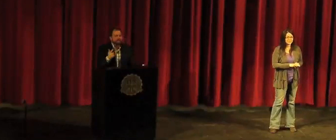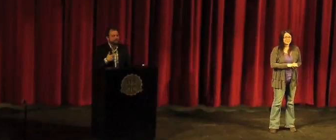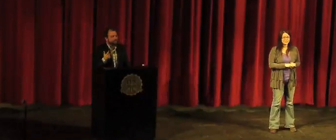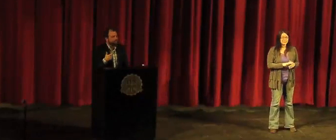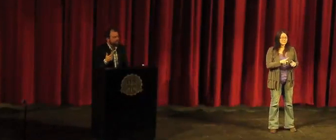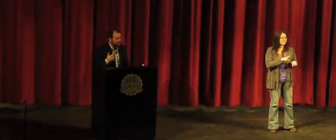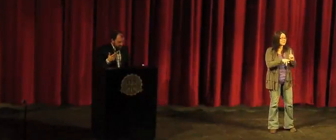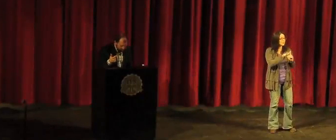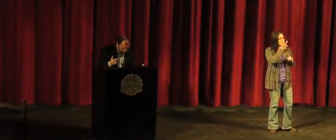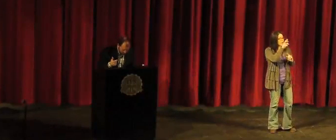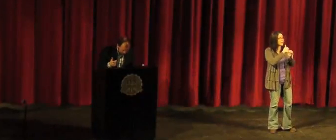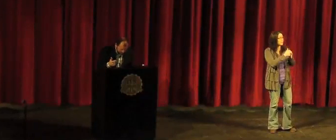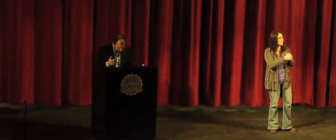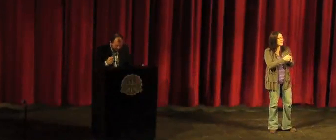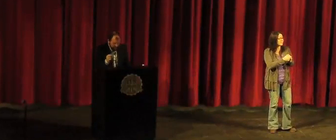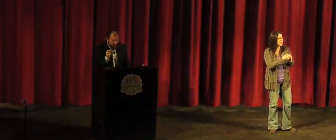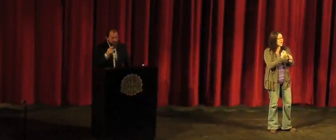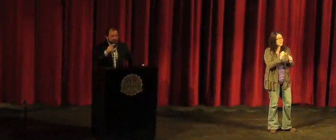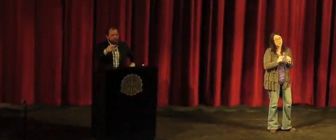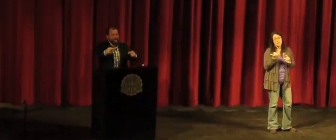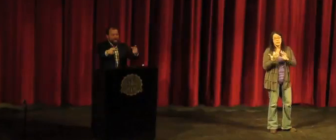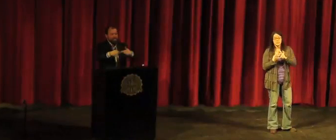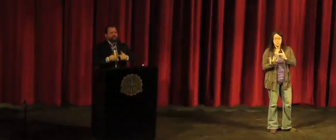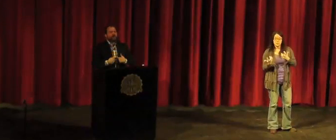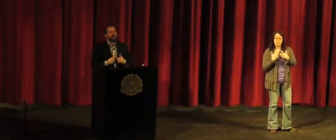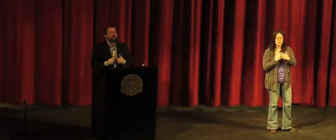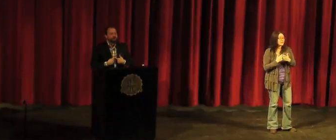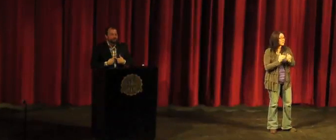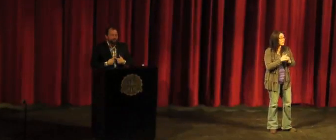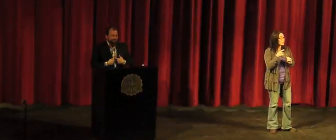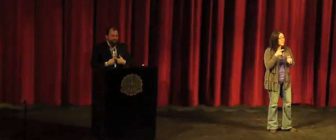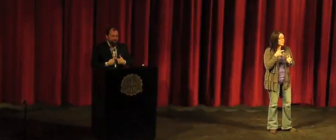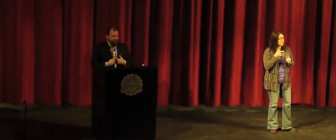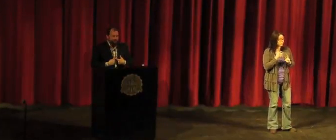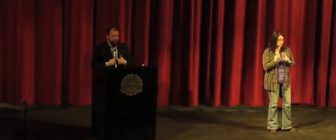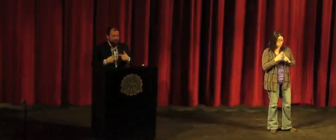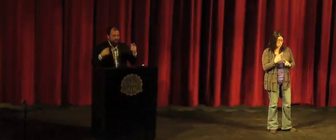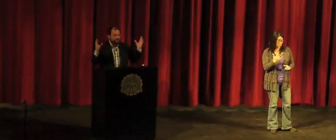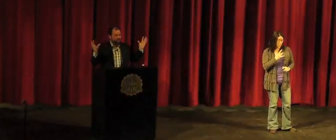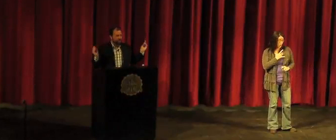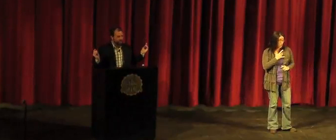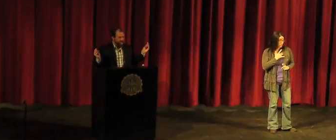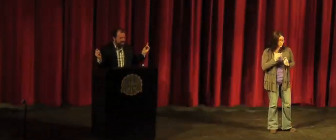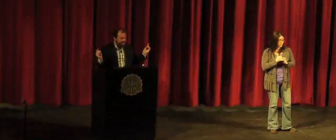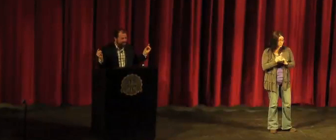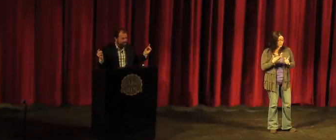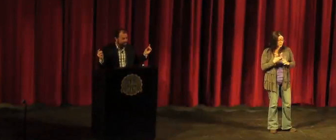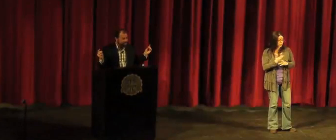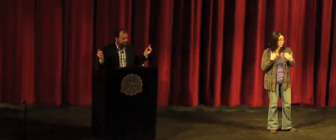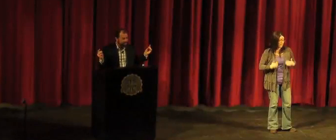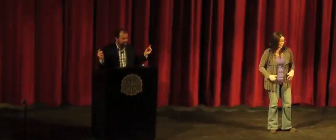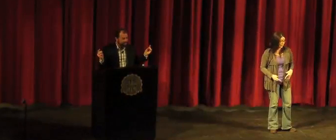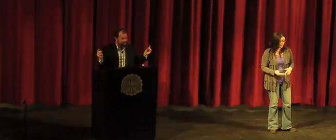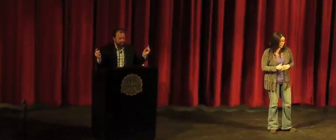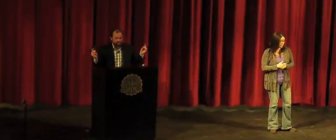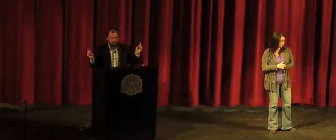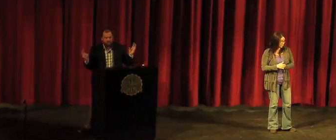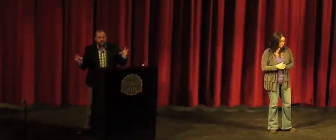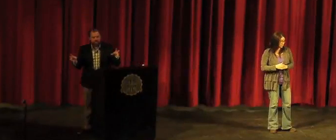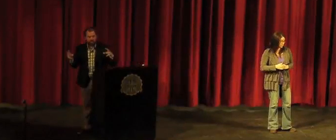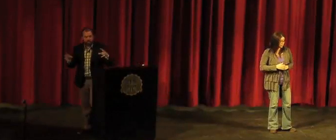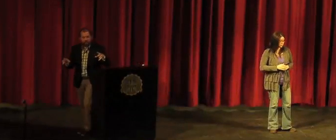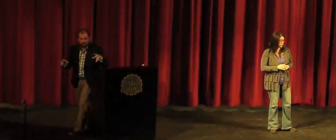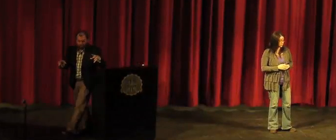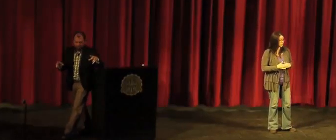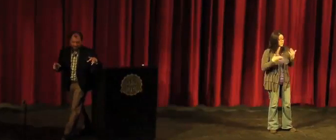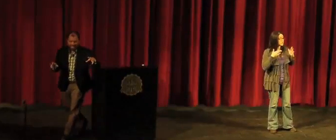Let's come up with a sort of analog to that, which is this. The way to the heart is through the body. The way